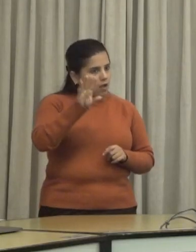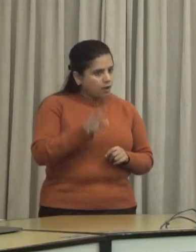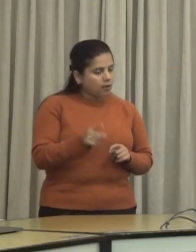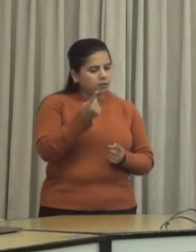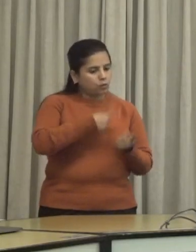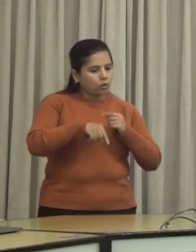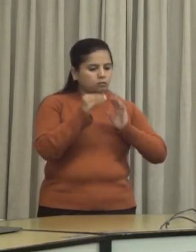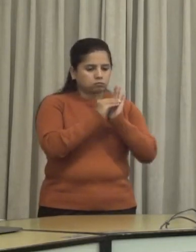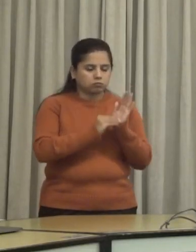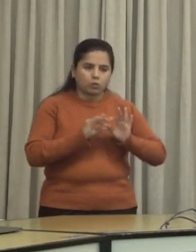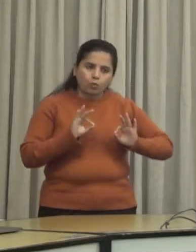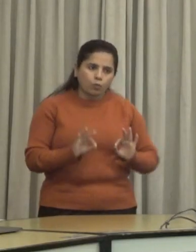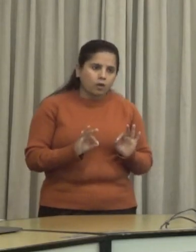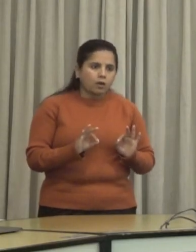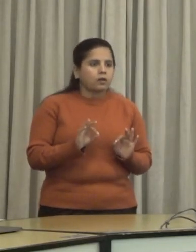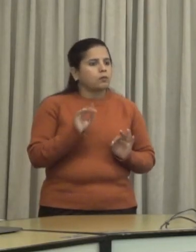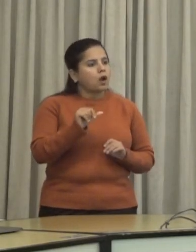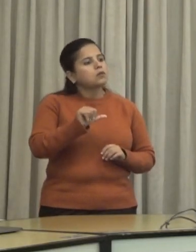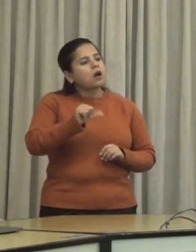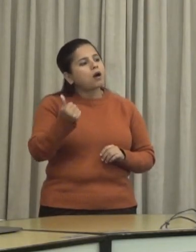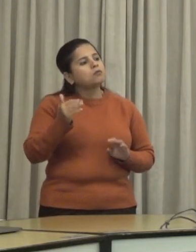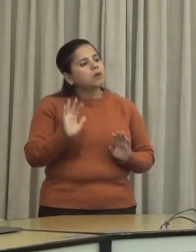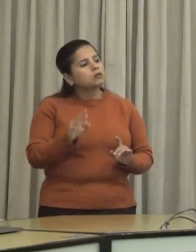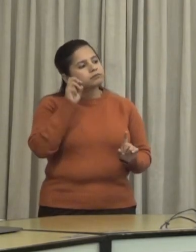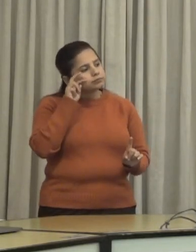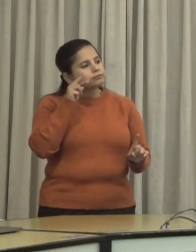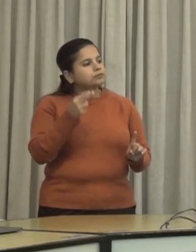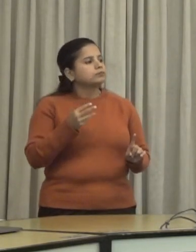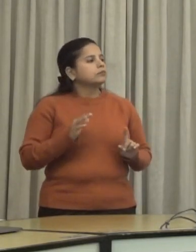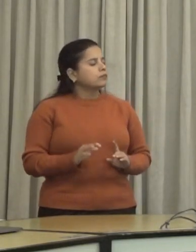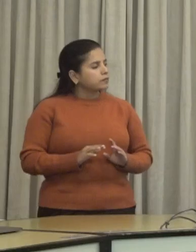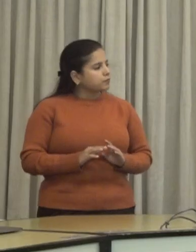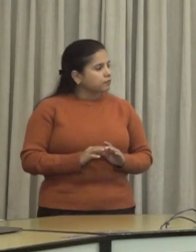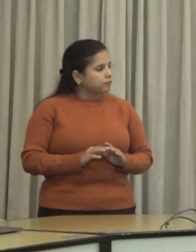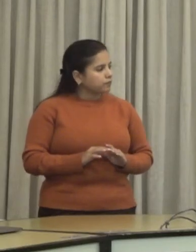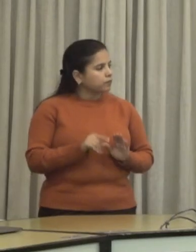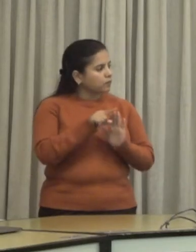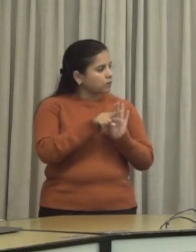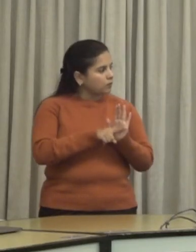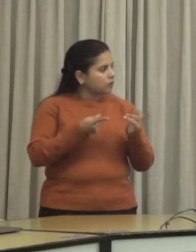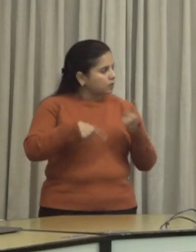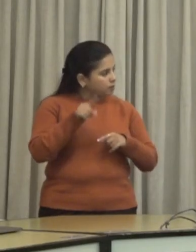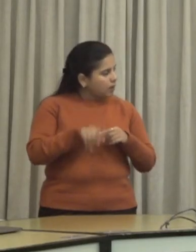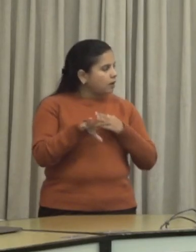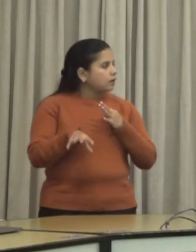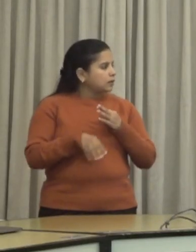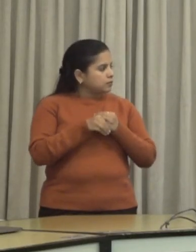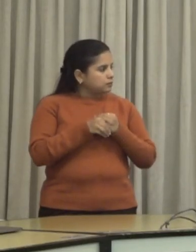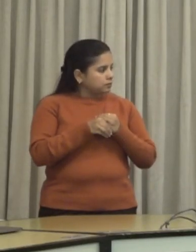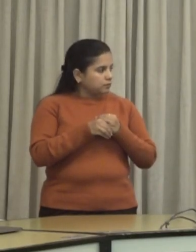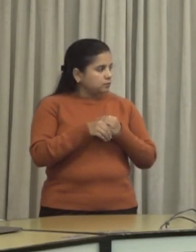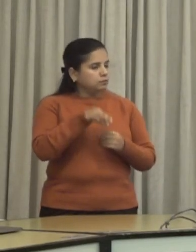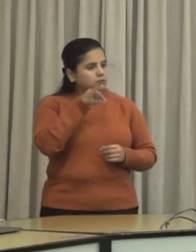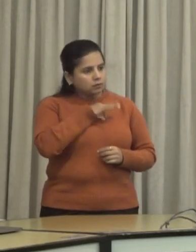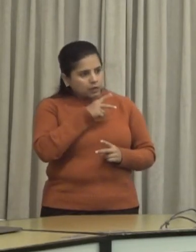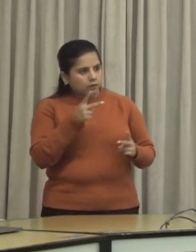well documented, there has to be another aspect of ethics which we had to add, which is beneficence